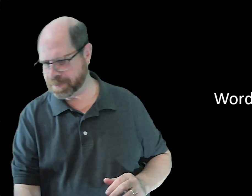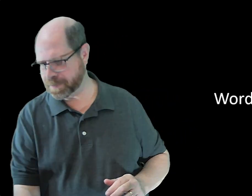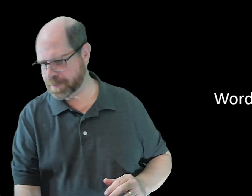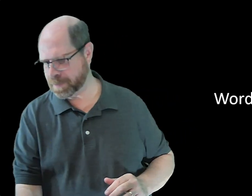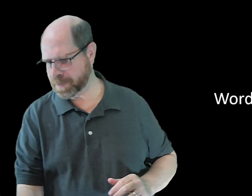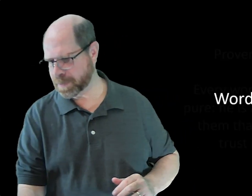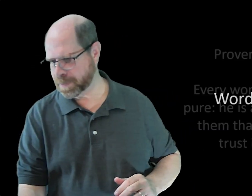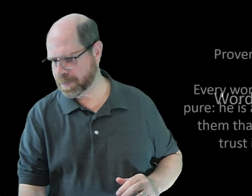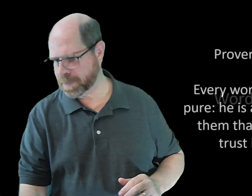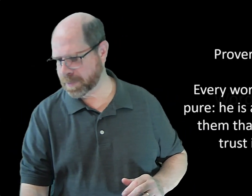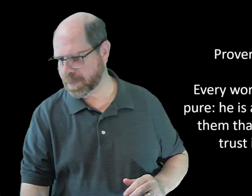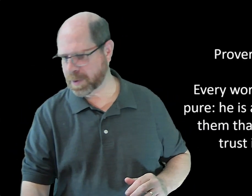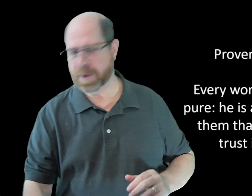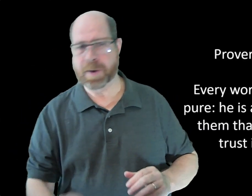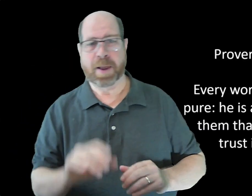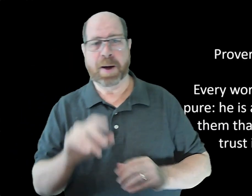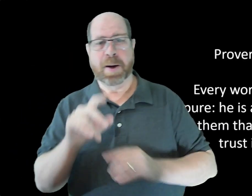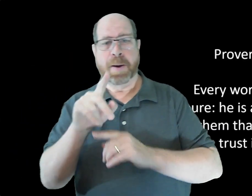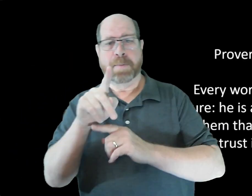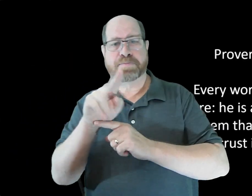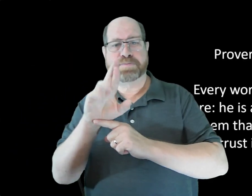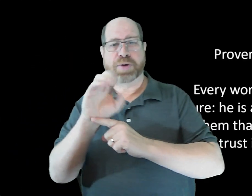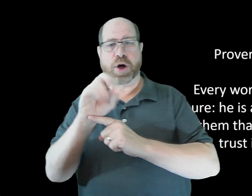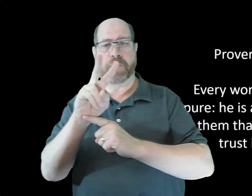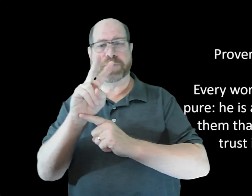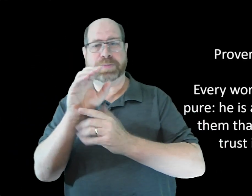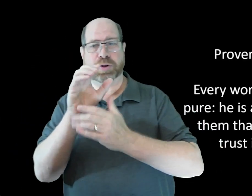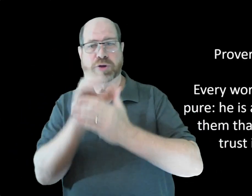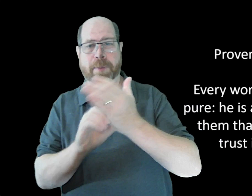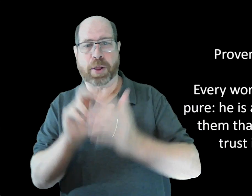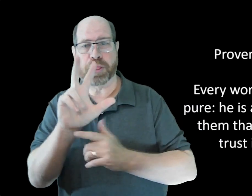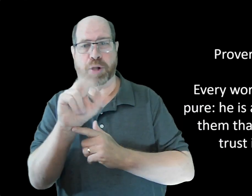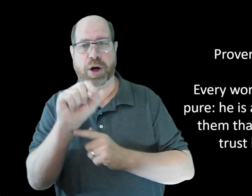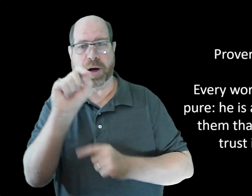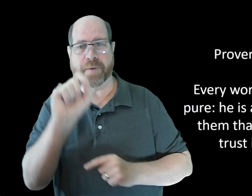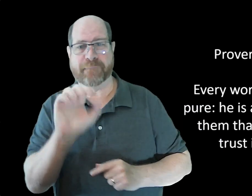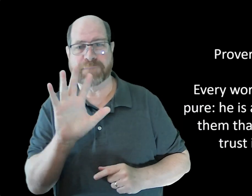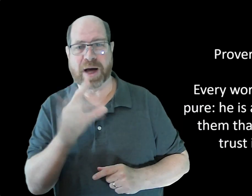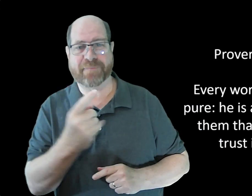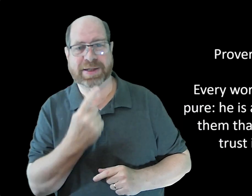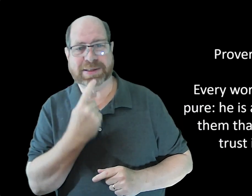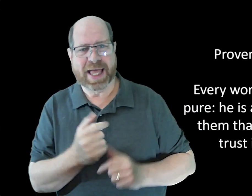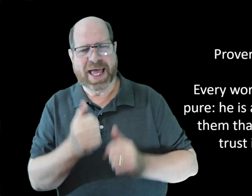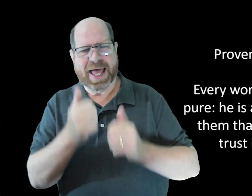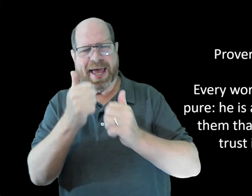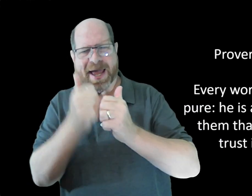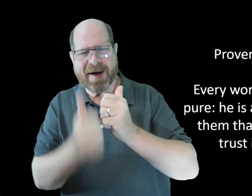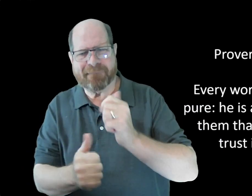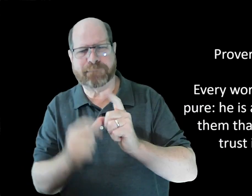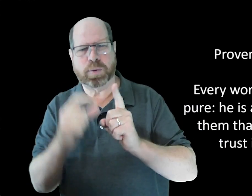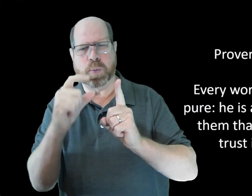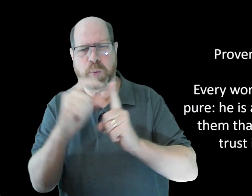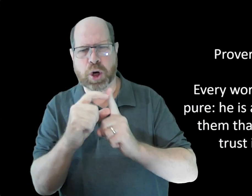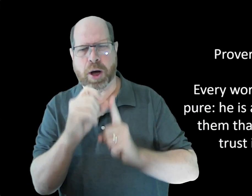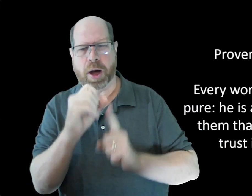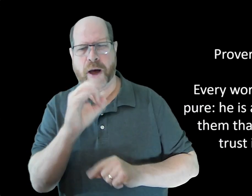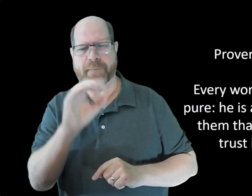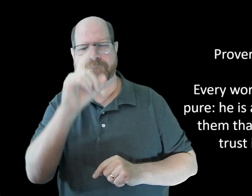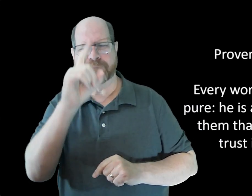The Moscow court literally silencing a Kremlin critic. As Alexei Navalny speaks via video link, his sound is